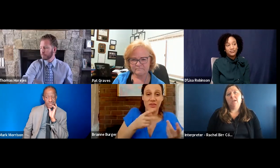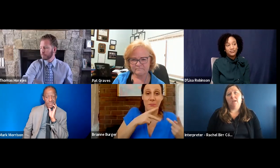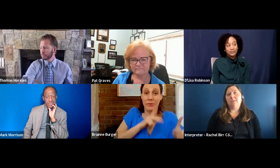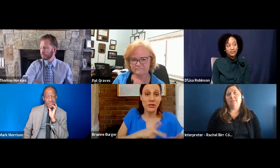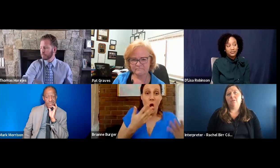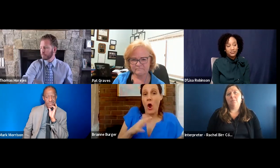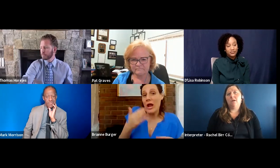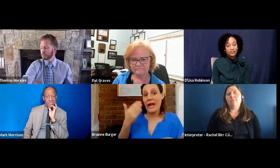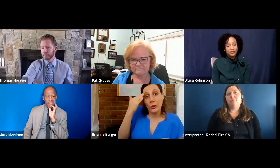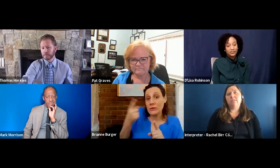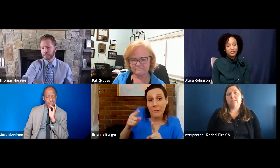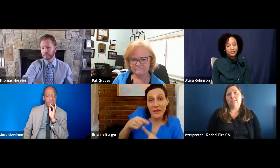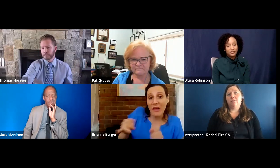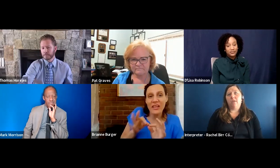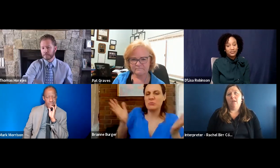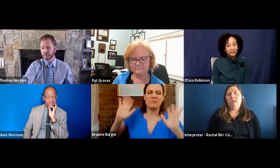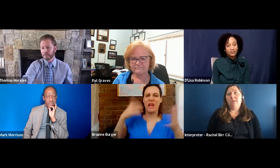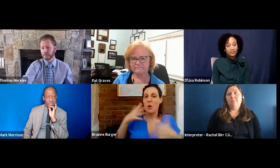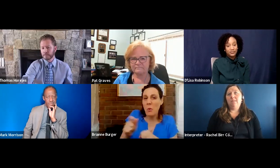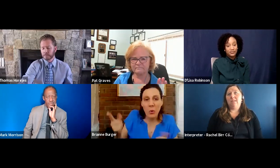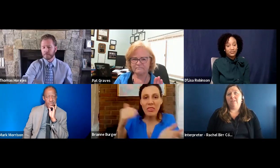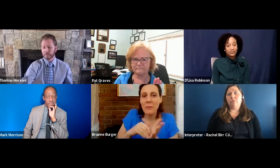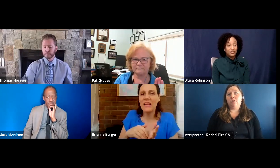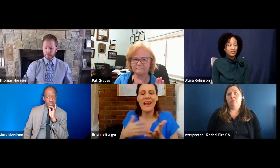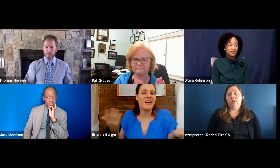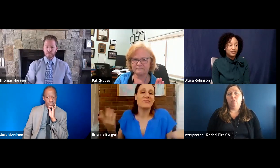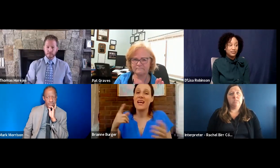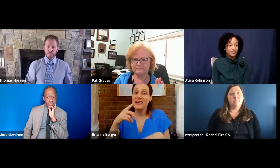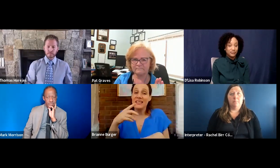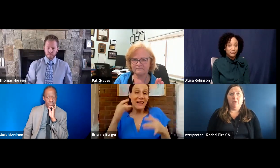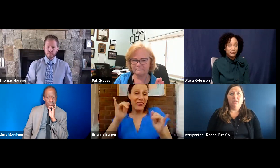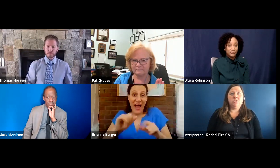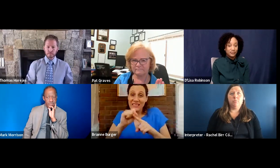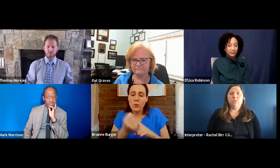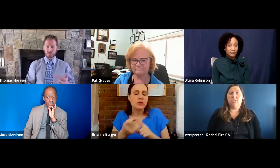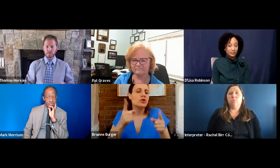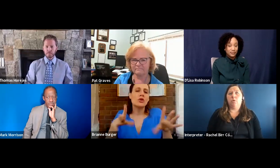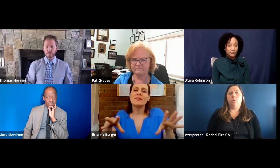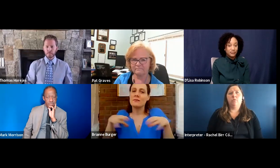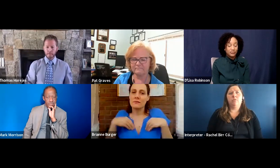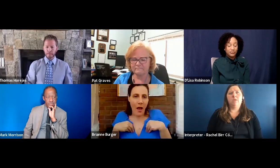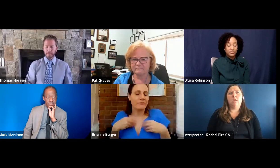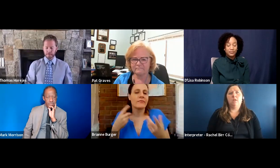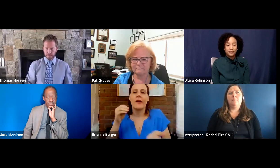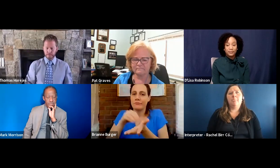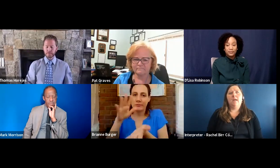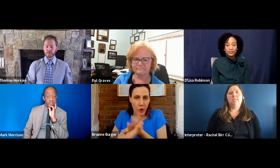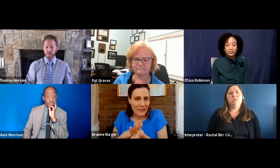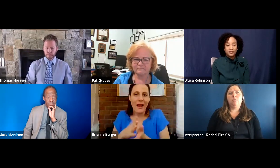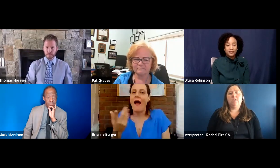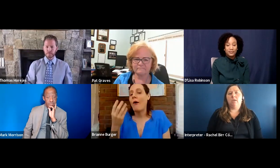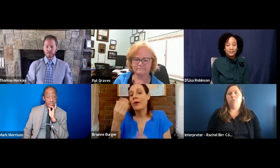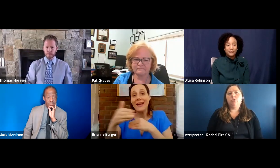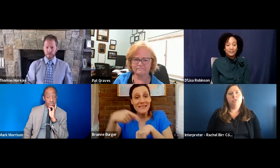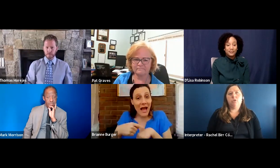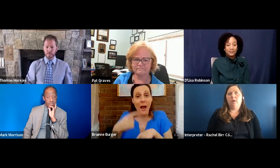bad day. I mean, there can be a lot of reasons for that. Maybe that deaf person already knows something about that interpreter and just doesn't want to work for them again. And